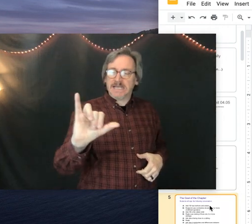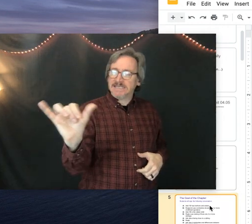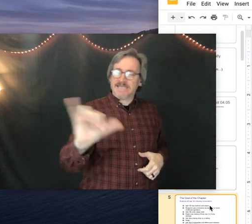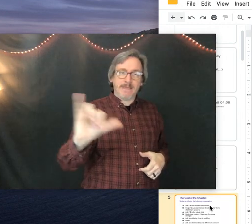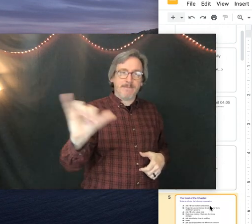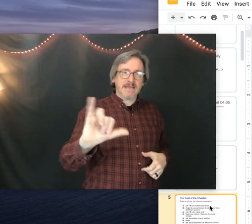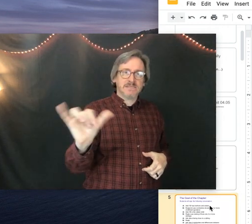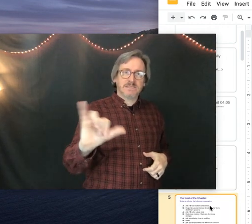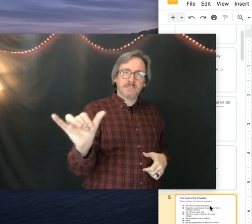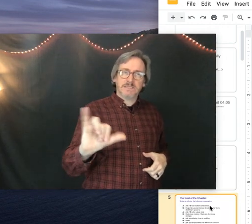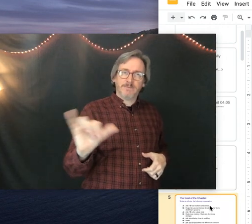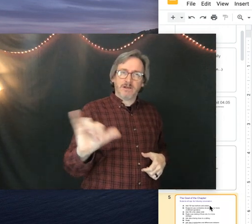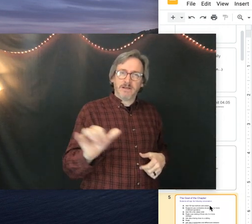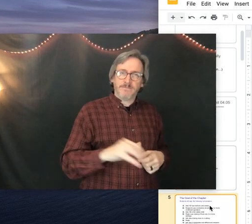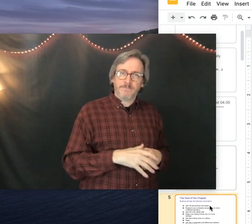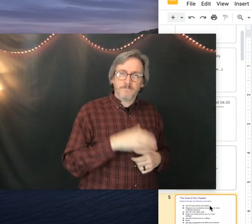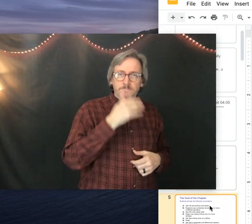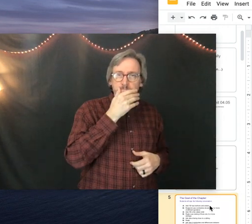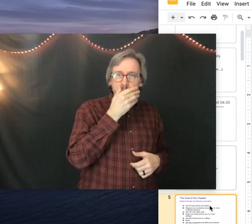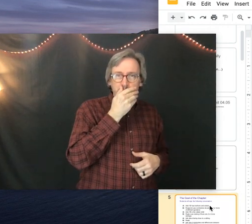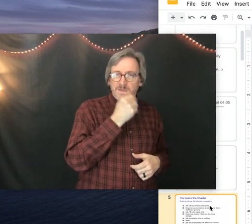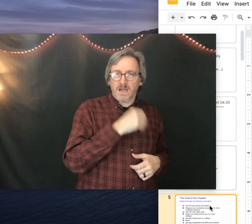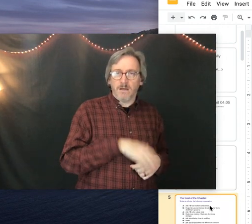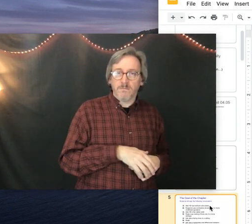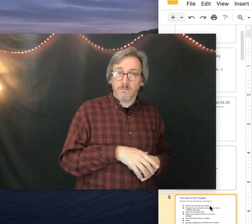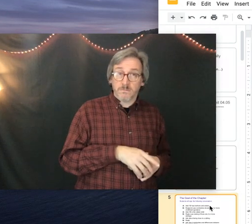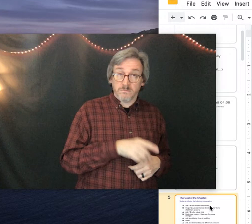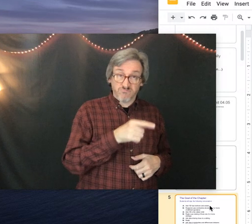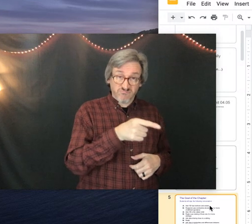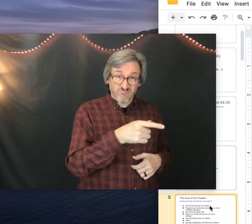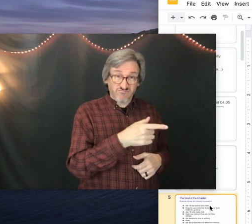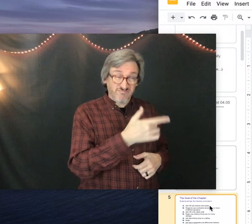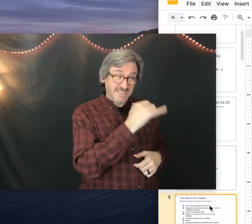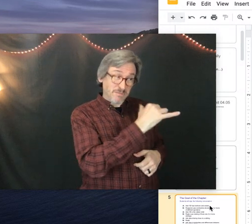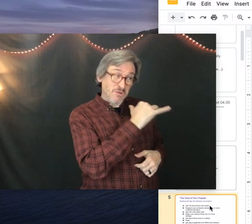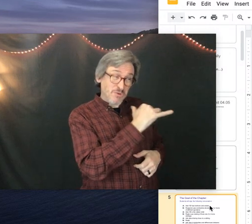Similarity, same as, similarity. Don't